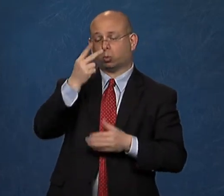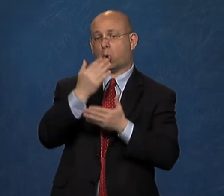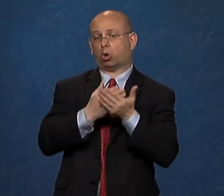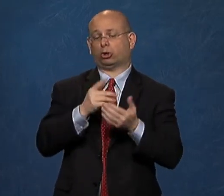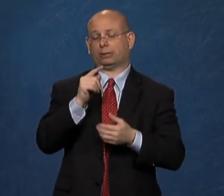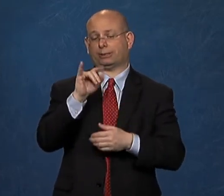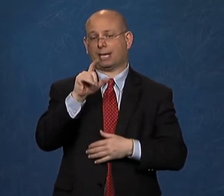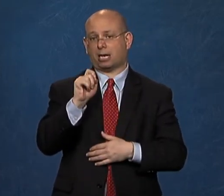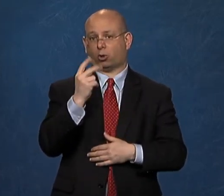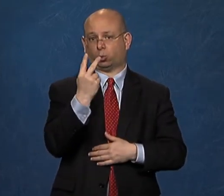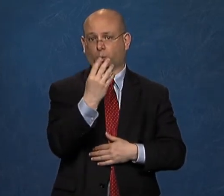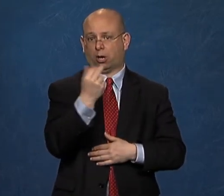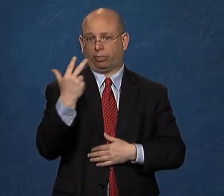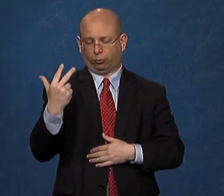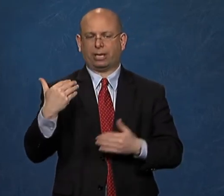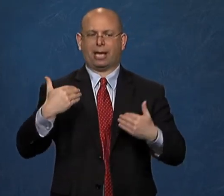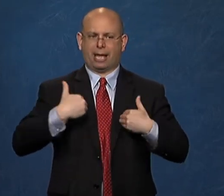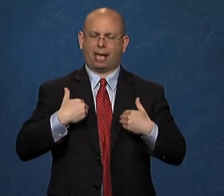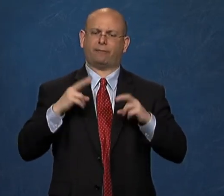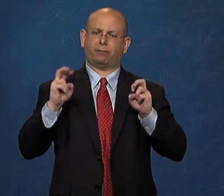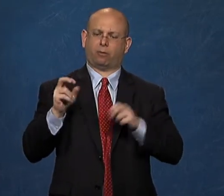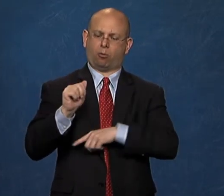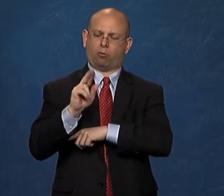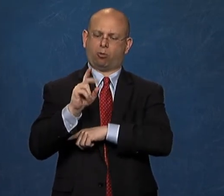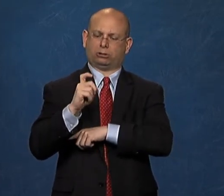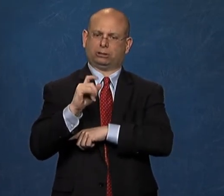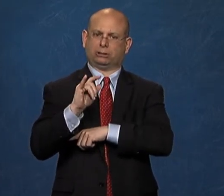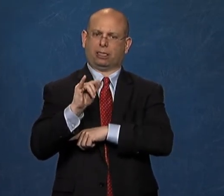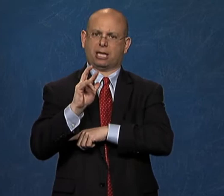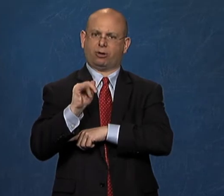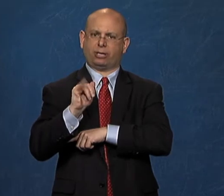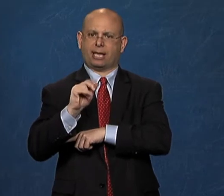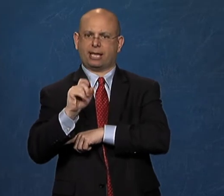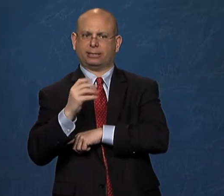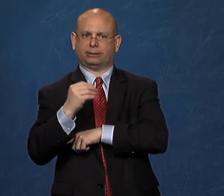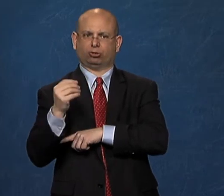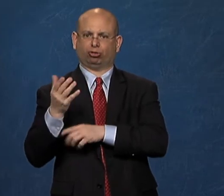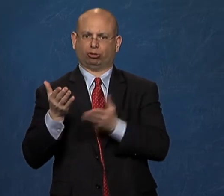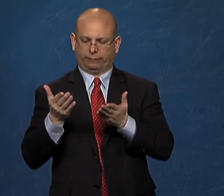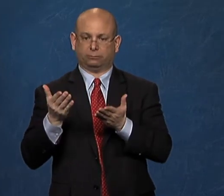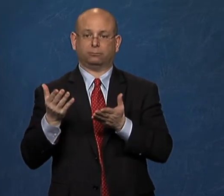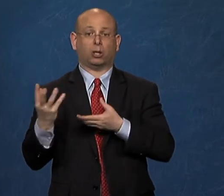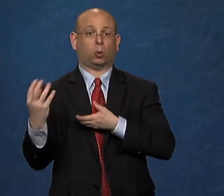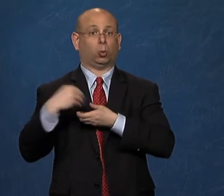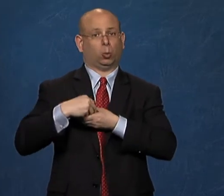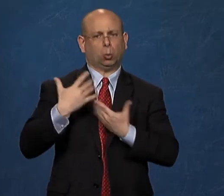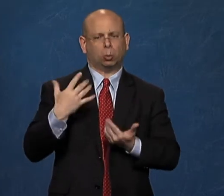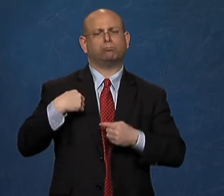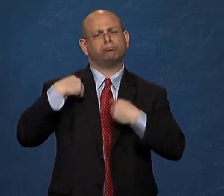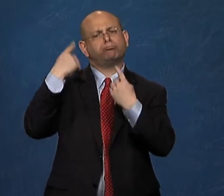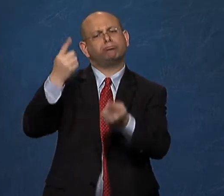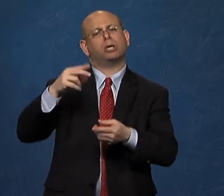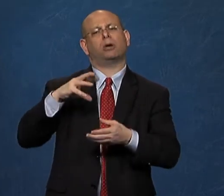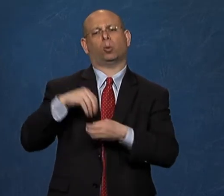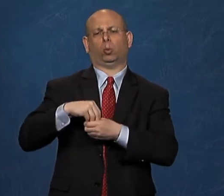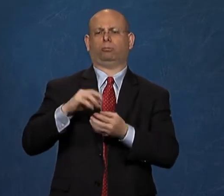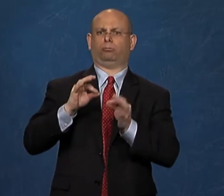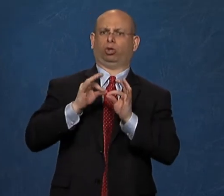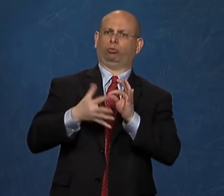that spelled out exactly how that was to happen. Title 2 and 3 also speak to auxiliary aids and services. And as has